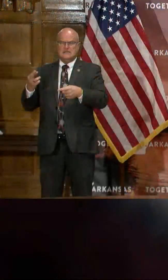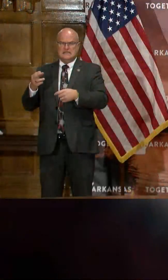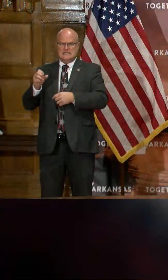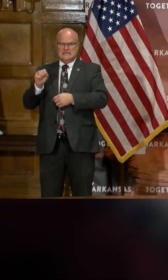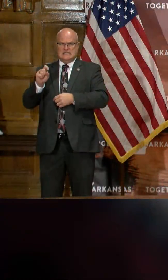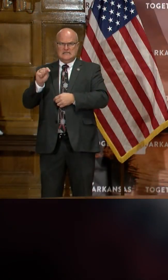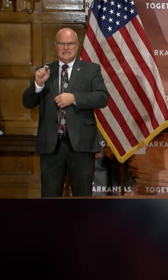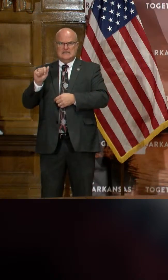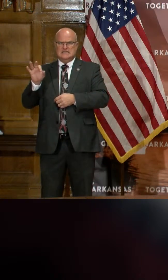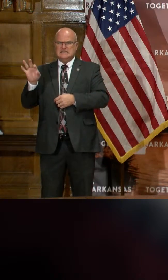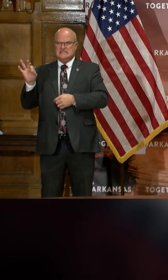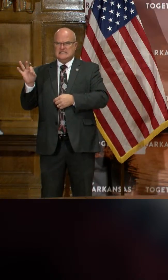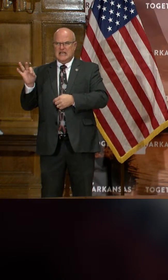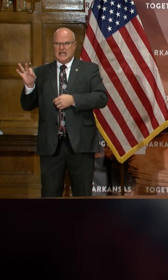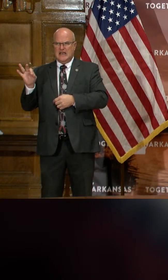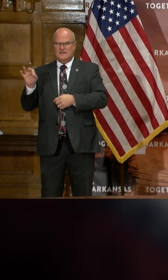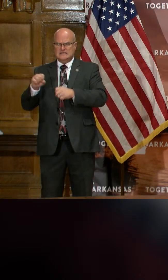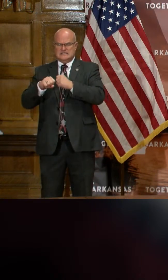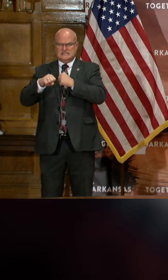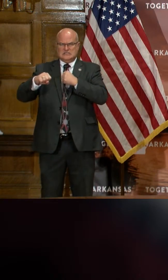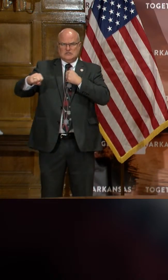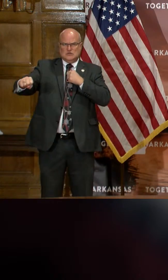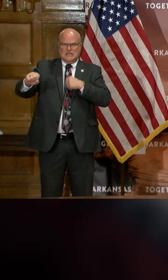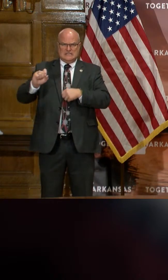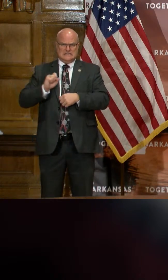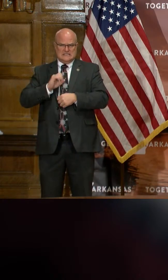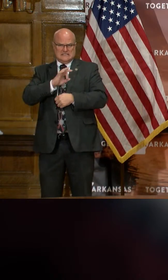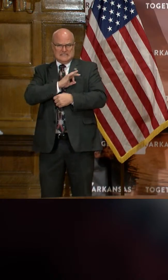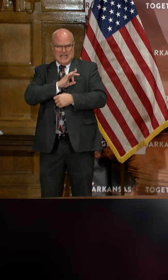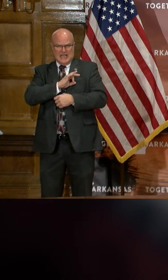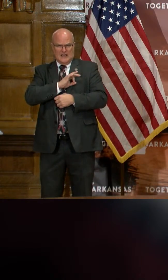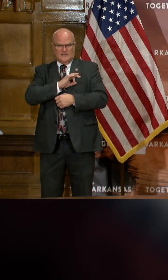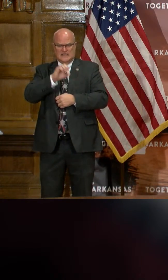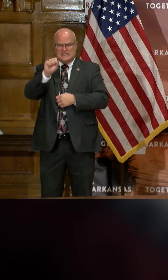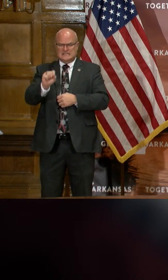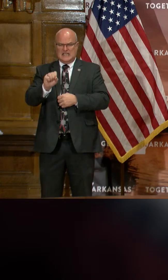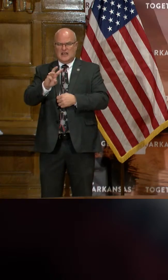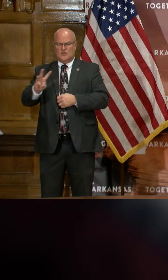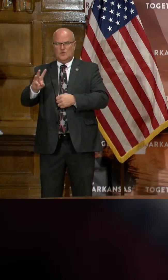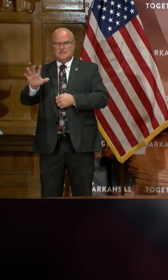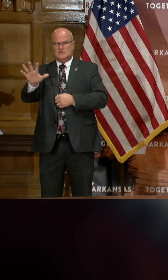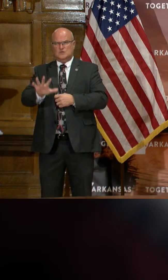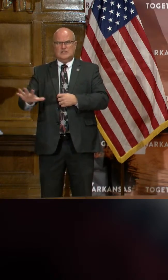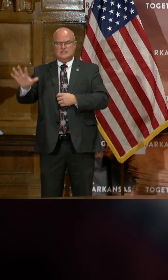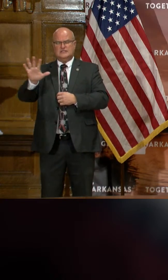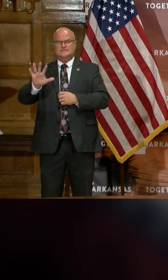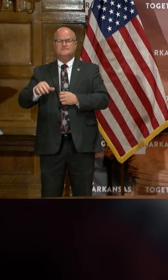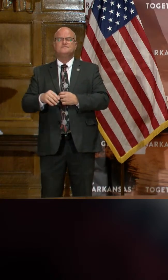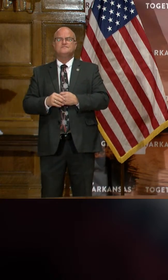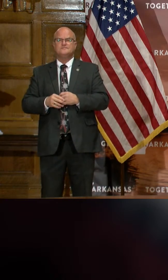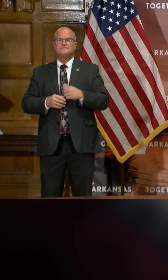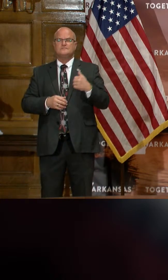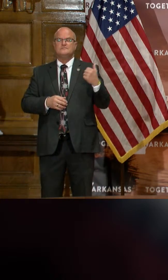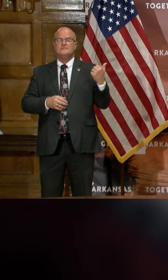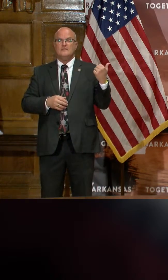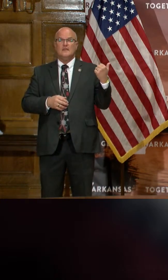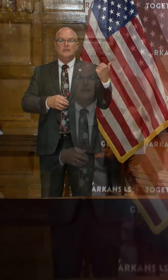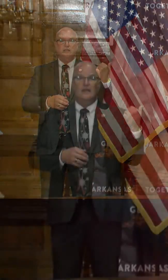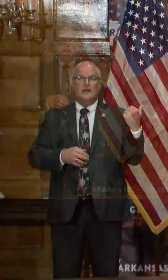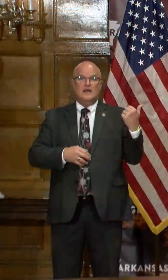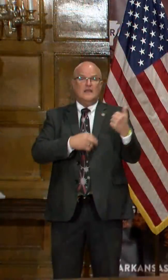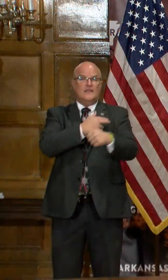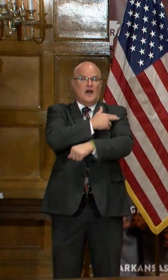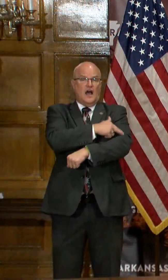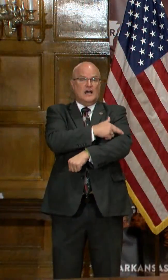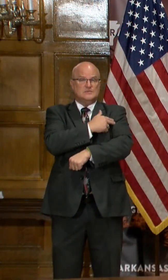staffing, how does that kind of stretch the staff a little thinner, especially down there in that southwest region? So, the hospitals